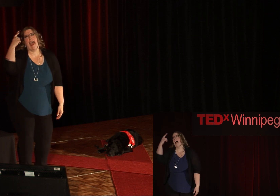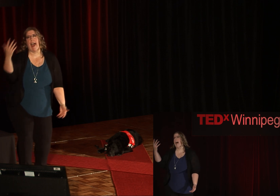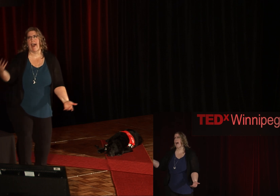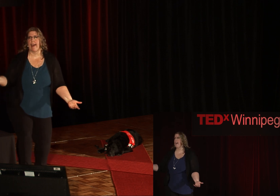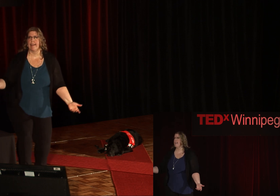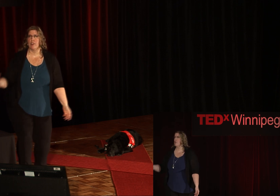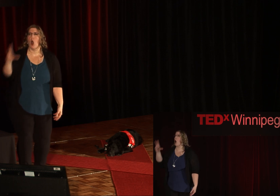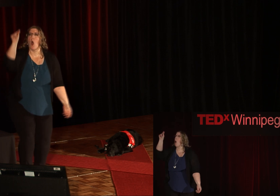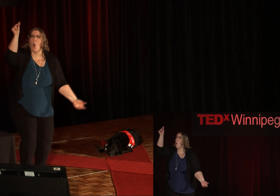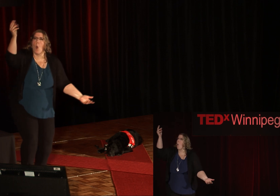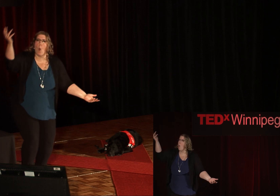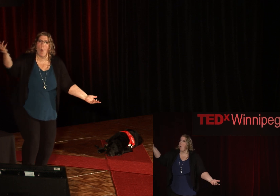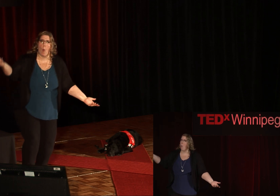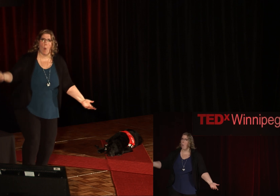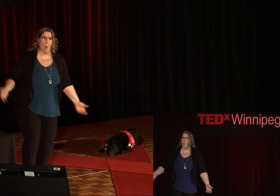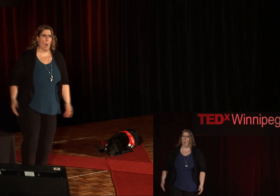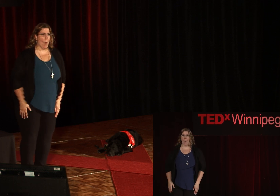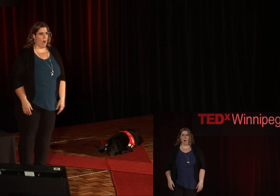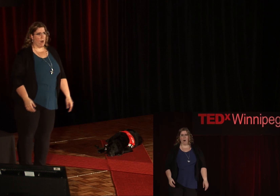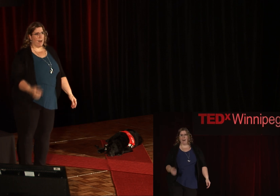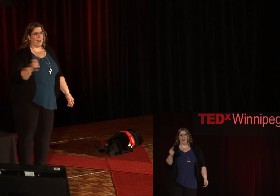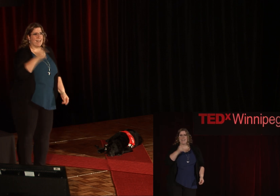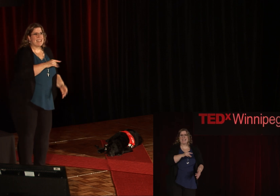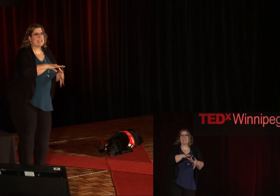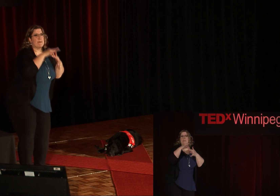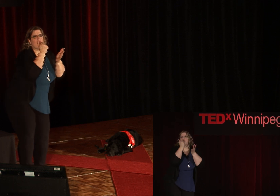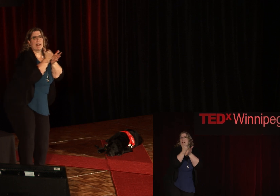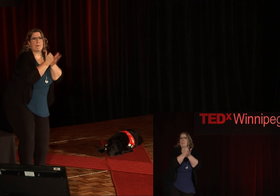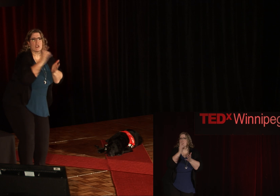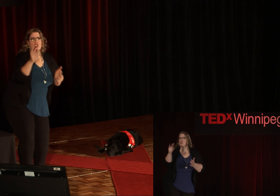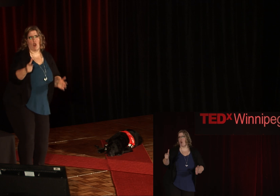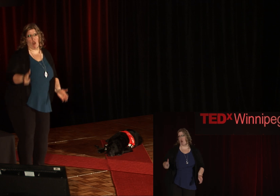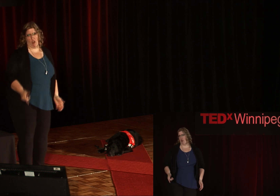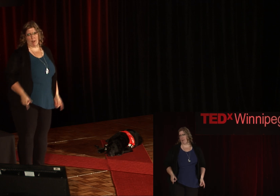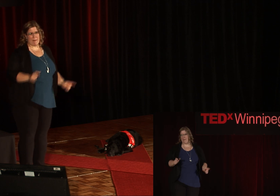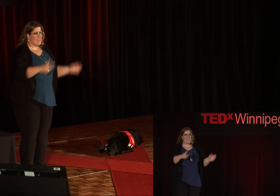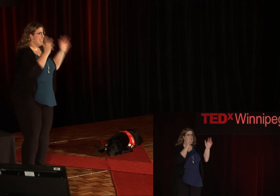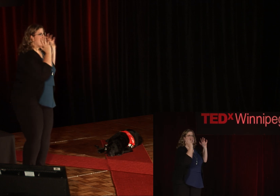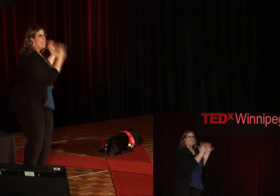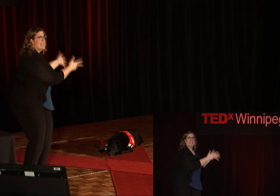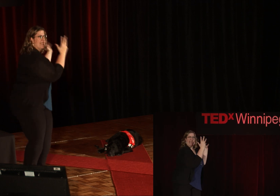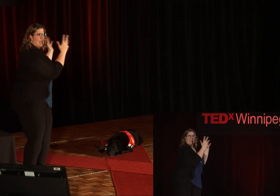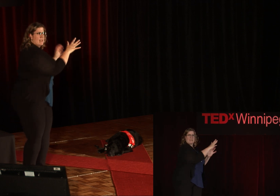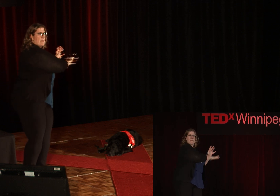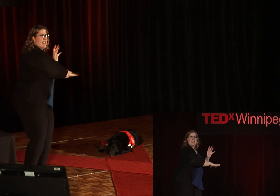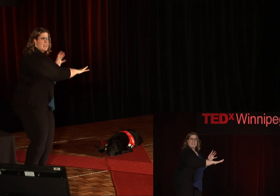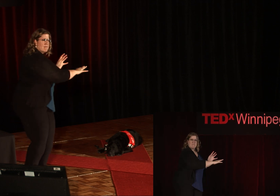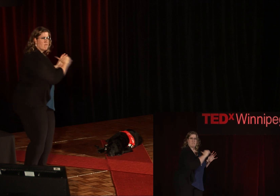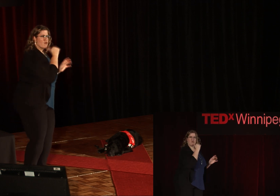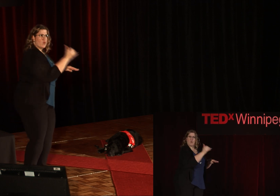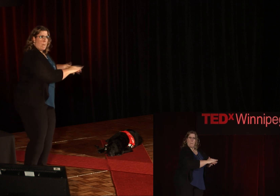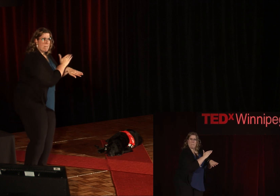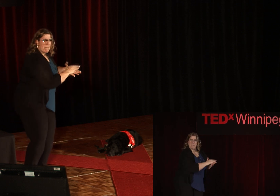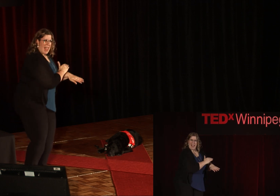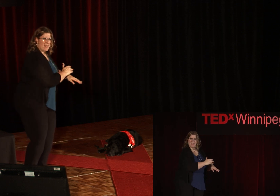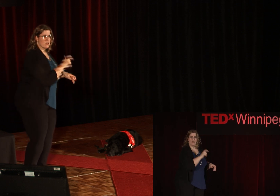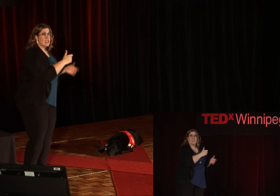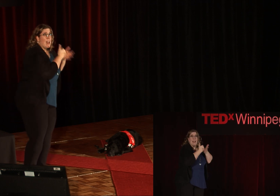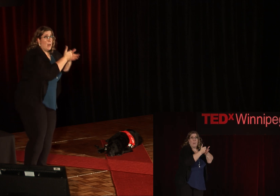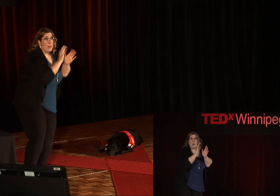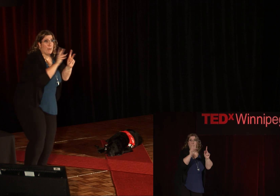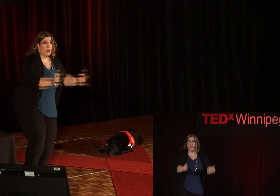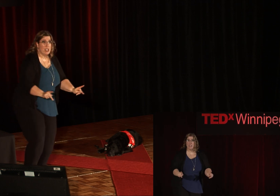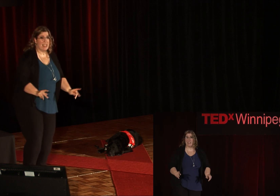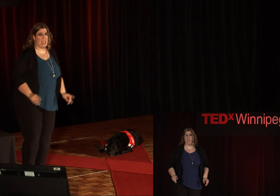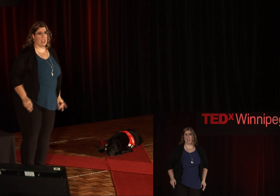no. That is a special helper dog. We have to give her space and not pet her so she can help